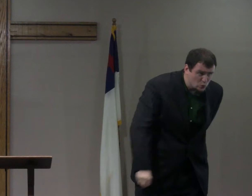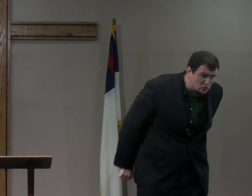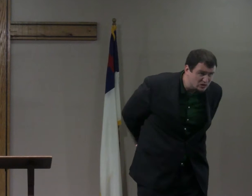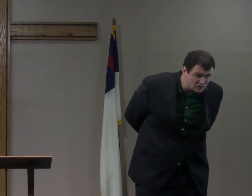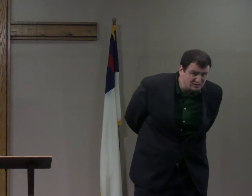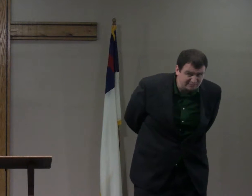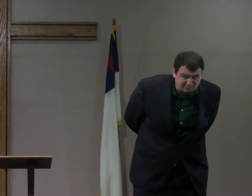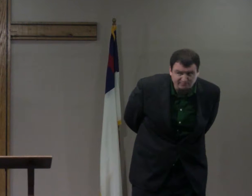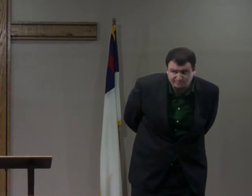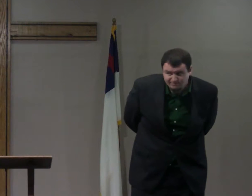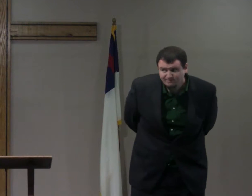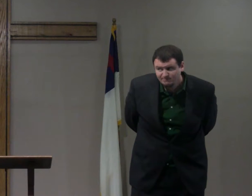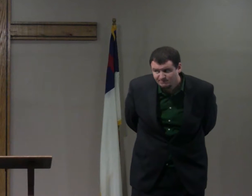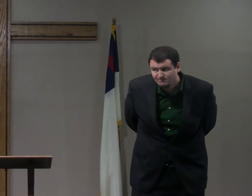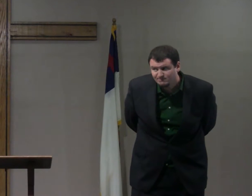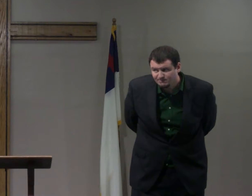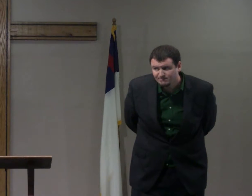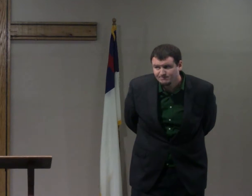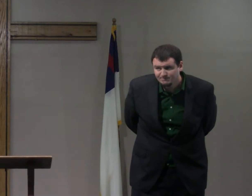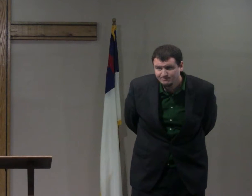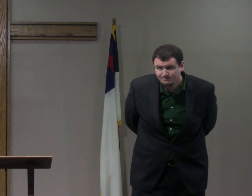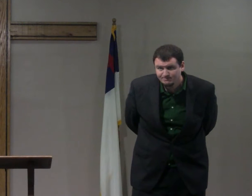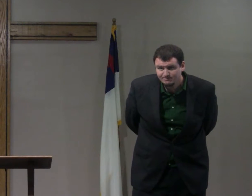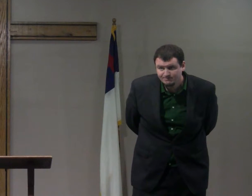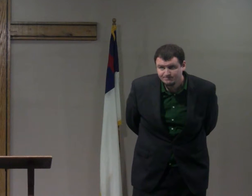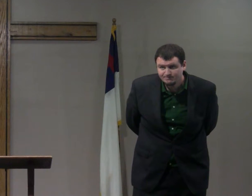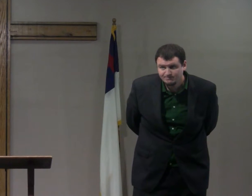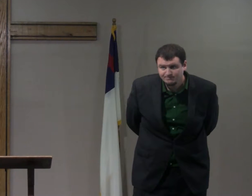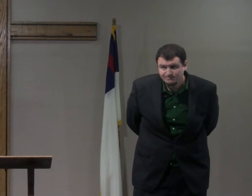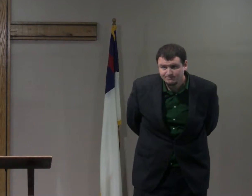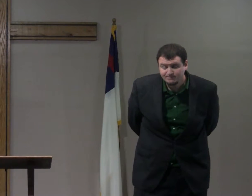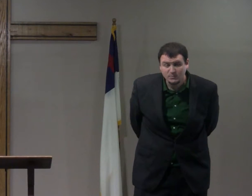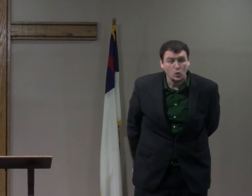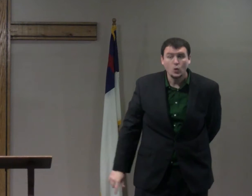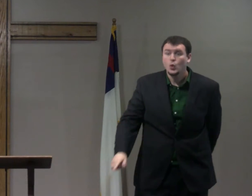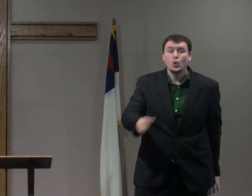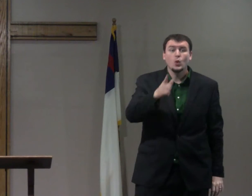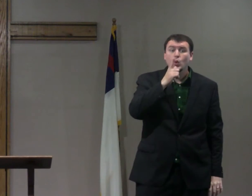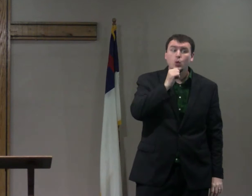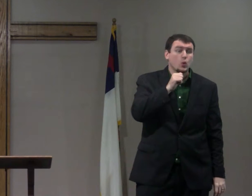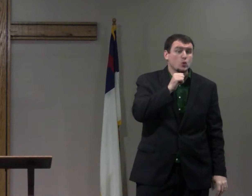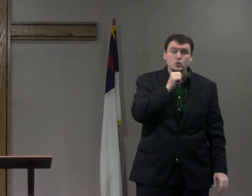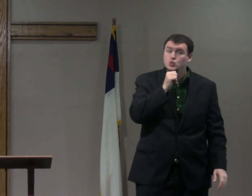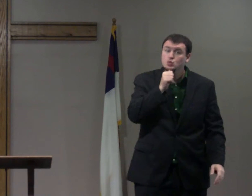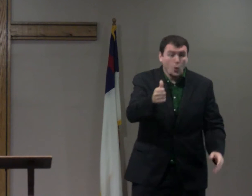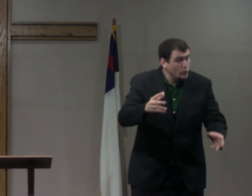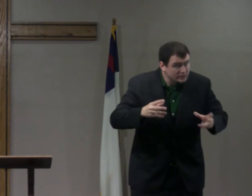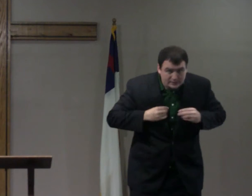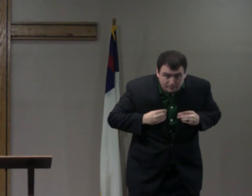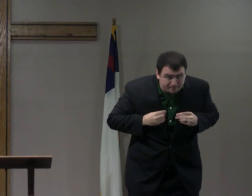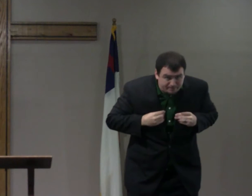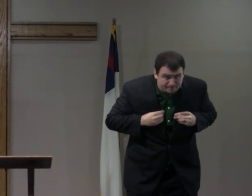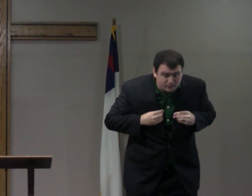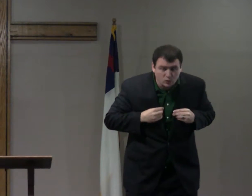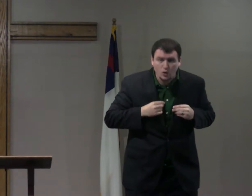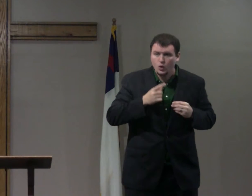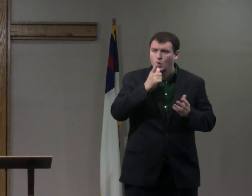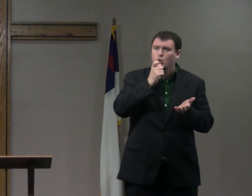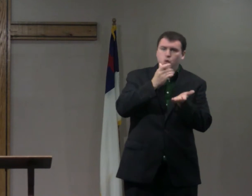But there's some bad news. Whoever does